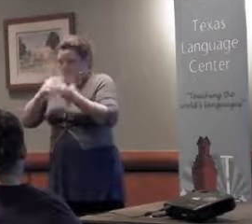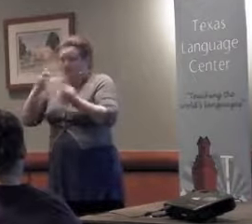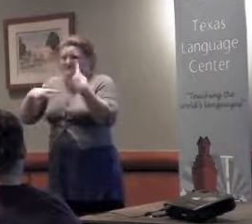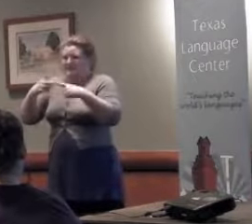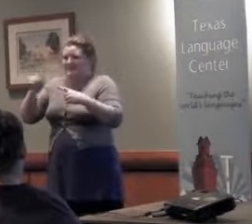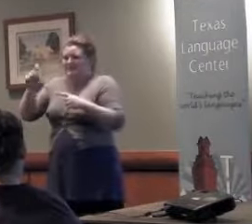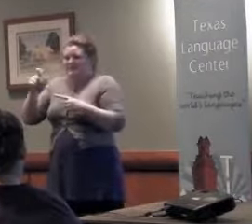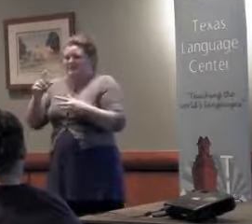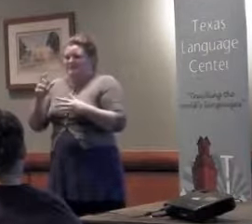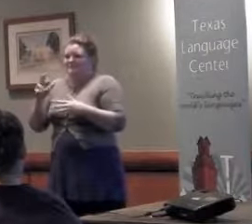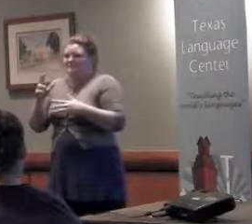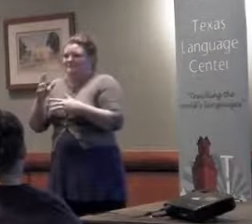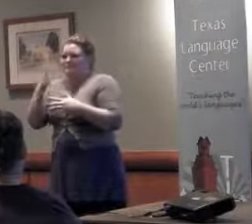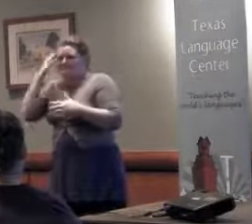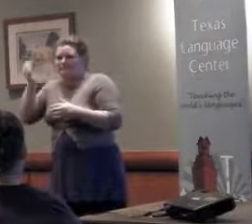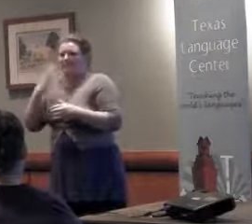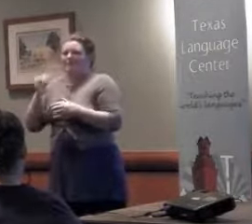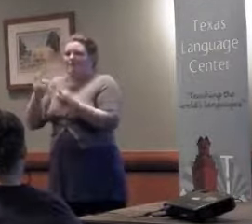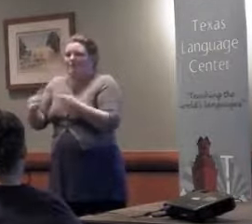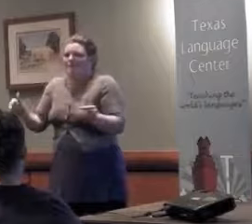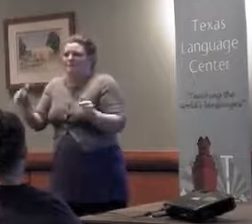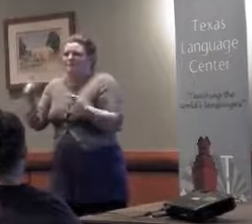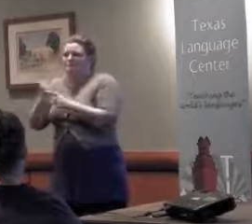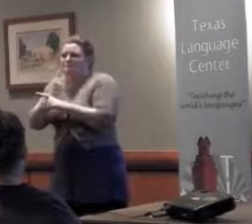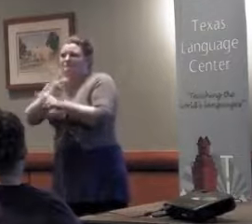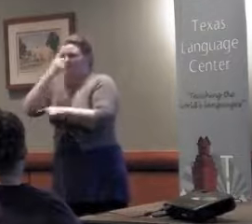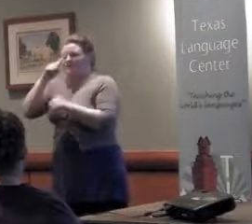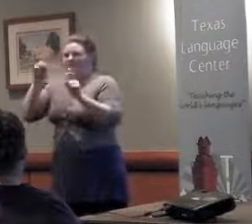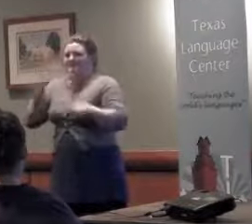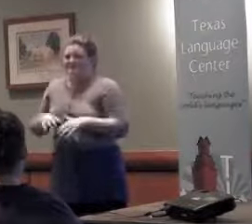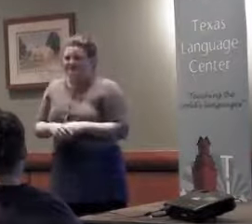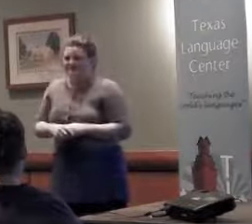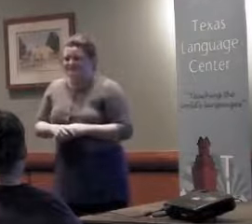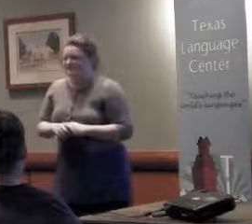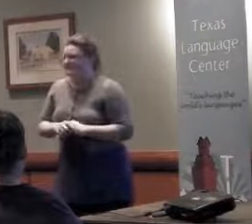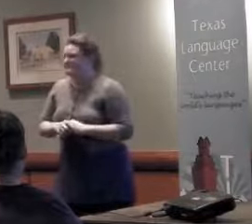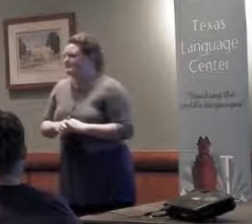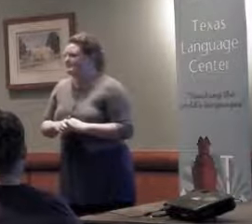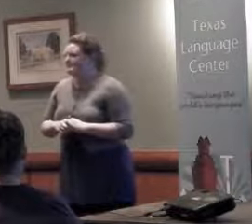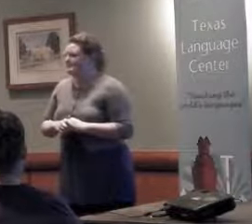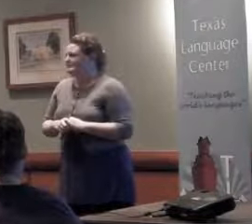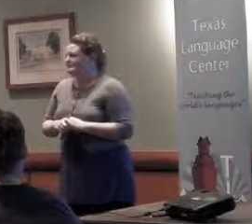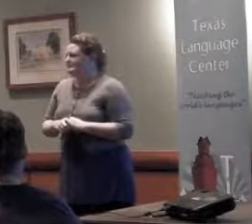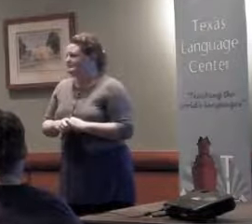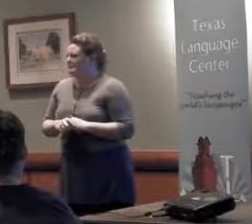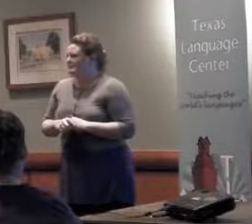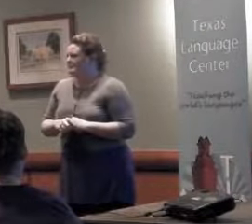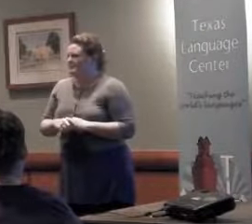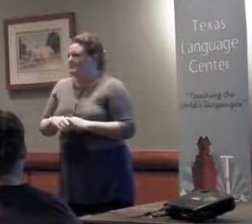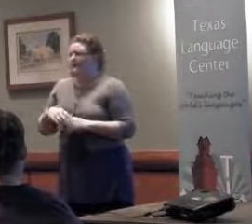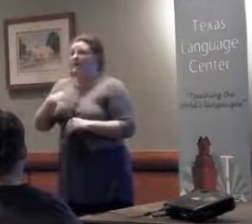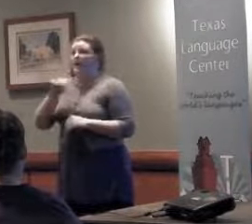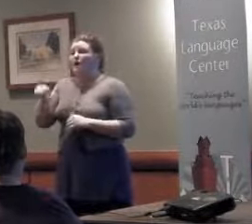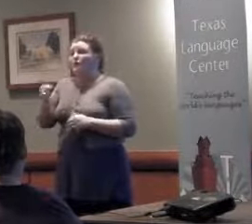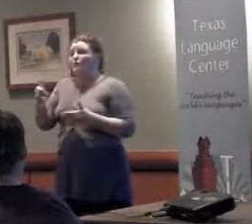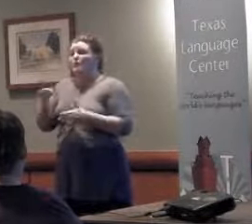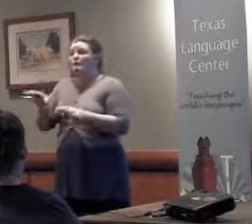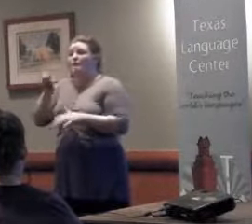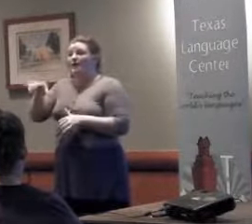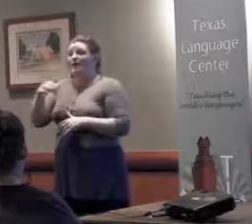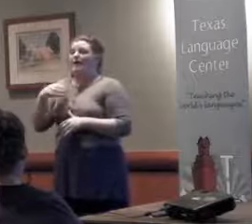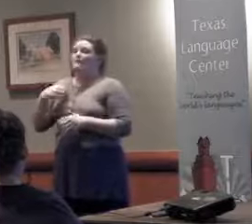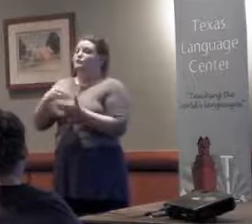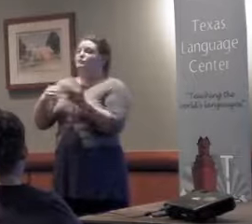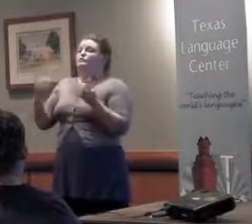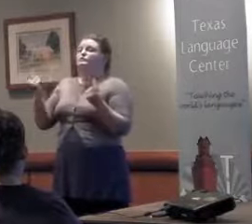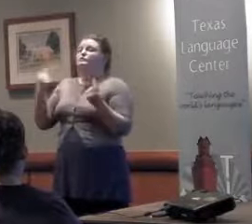that they need to remember and the grammar that they need to remember for the test. But the other way you could do it is you could have students